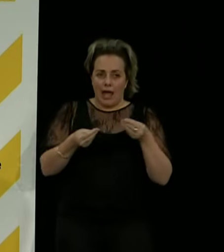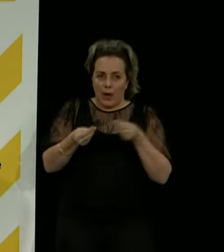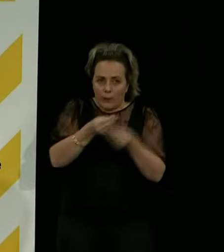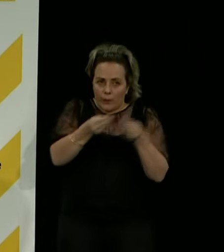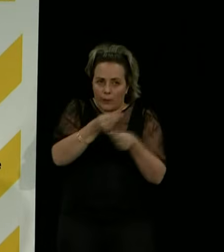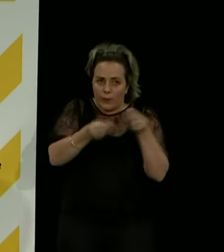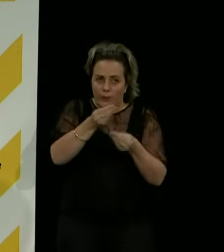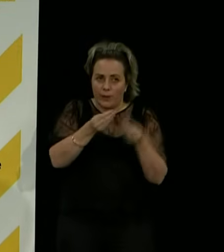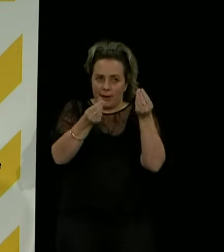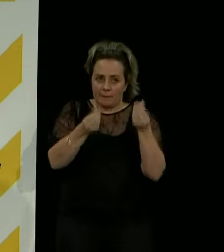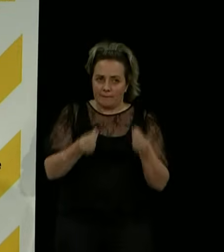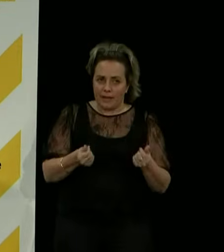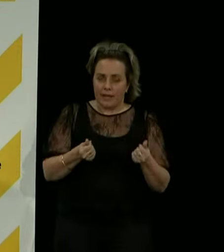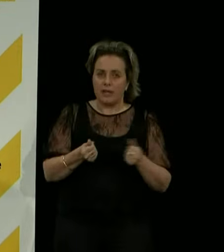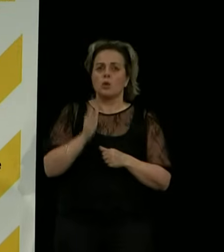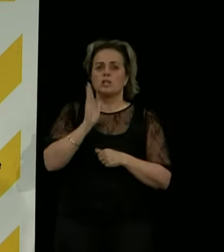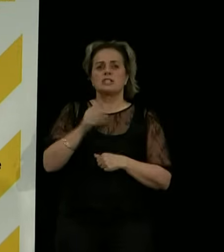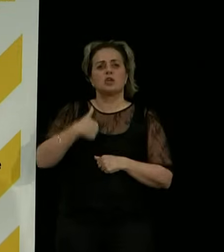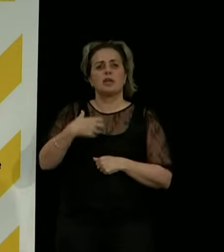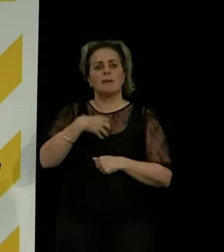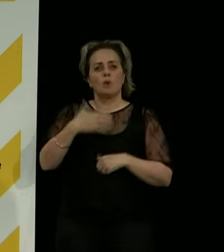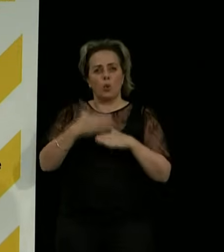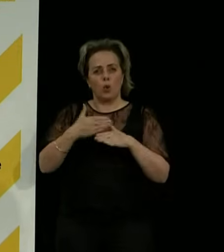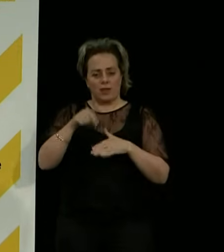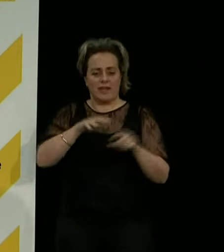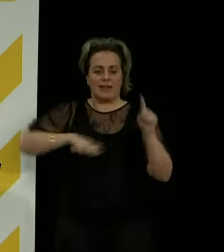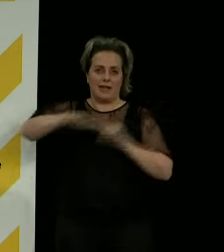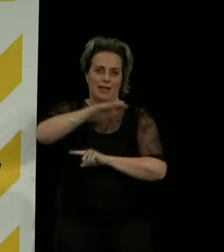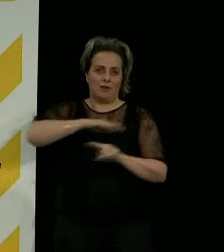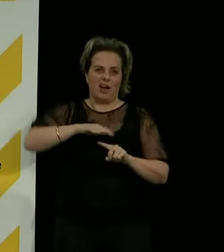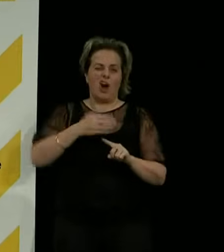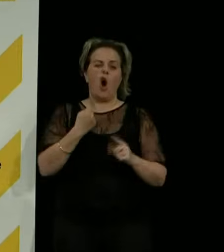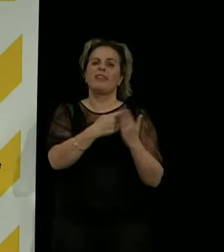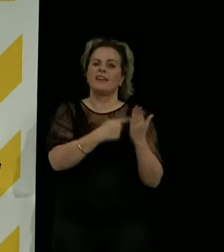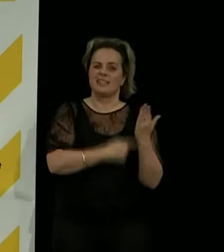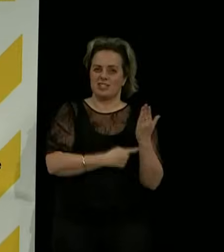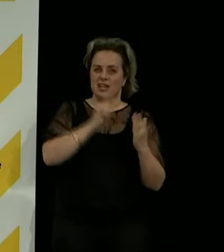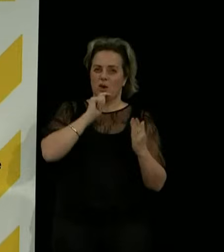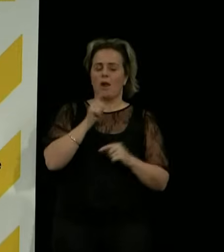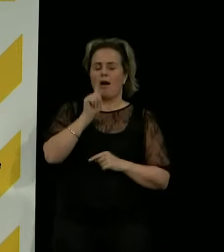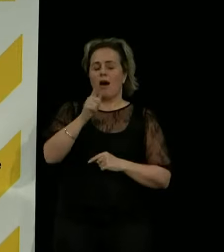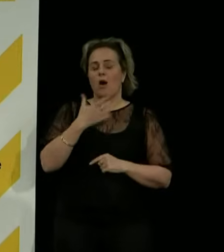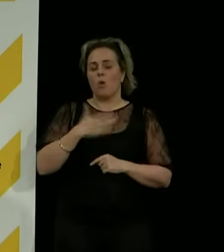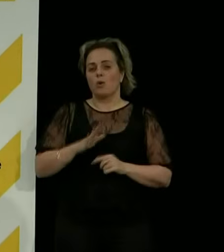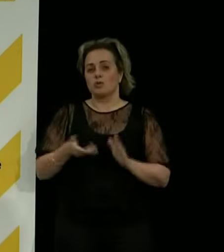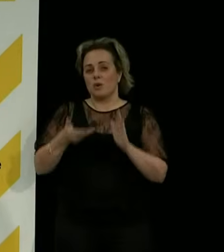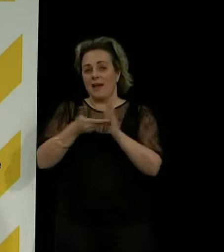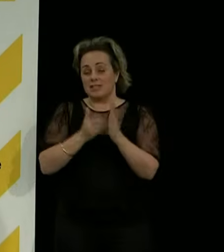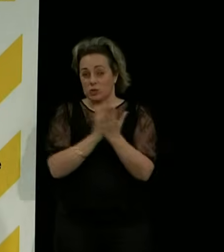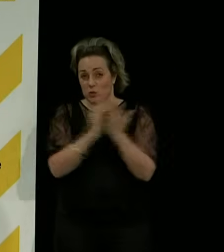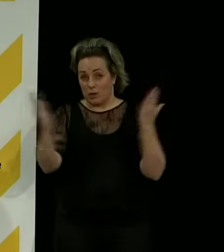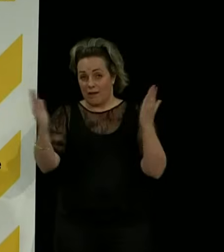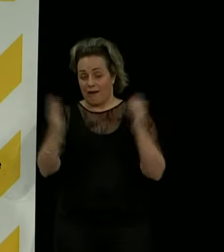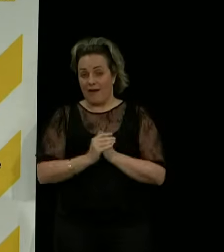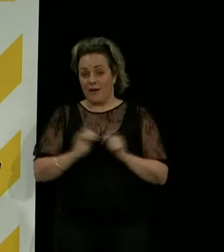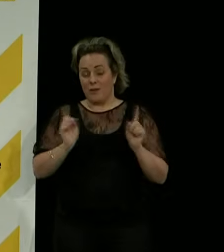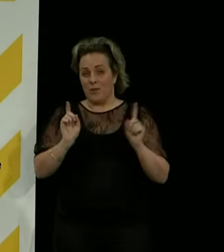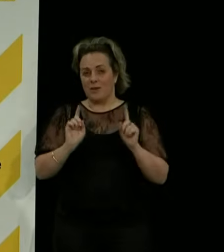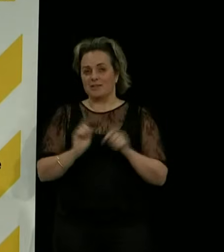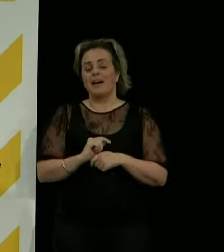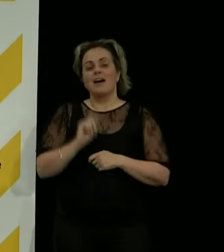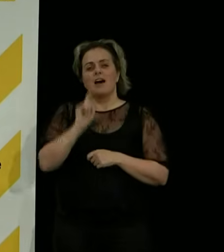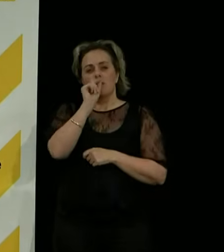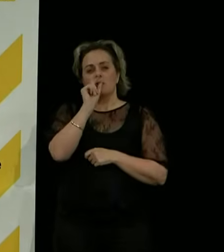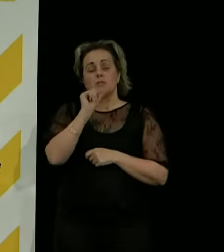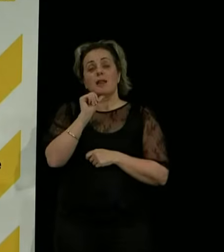done, and that is still on our agenda. Okay, well, just to conclude, I should have added as well, just for absolute clarity, it is possible, if